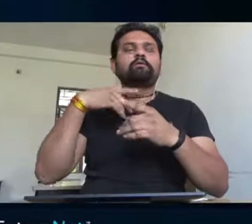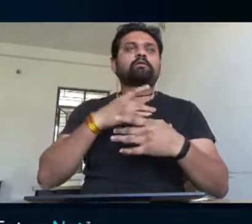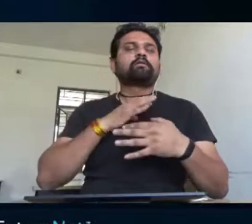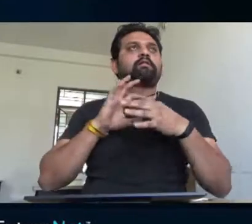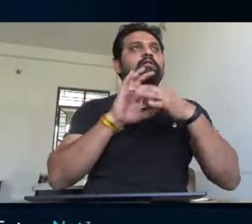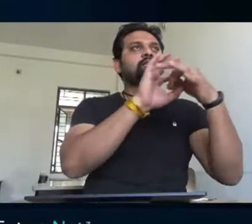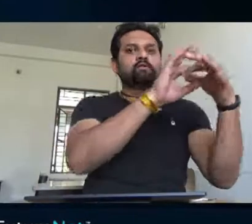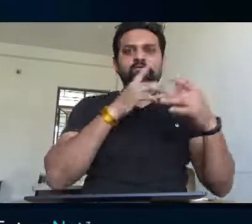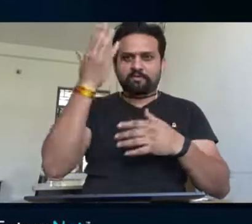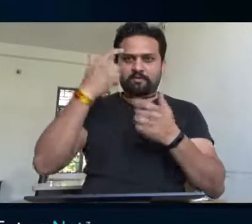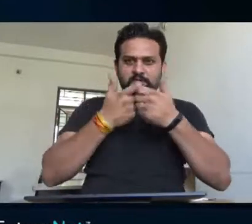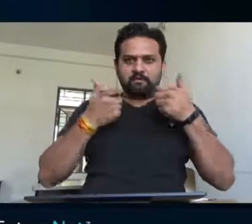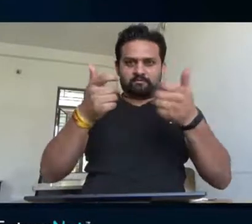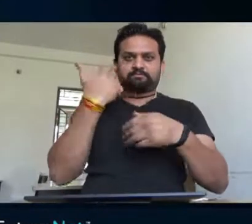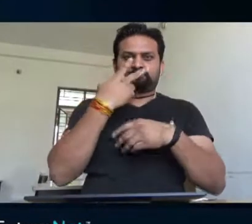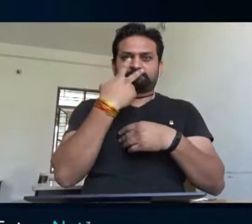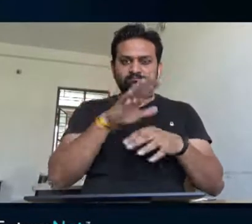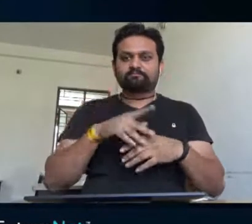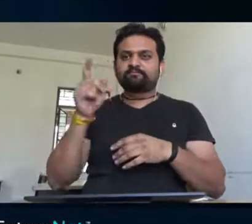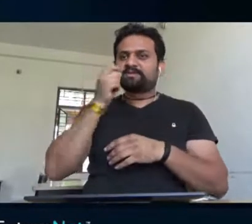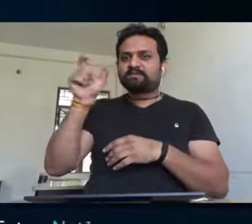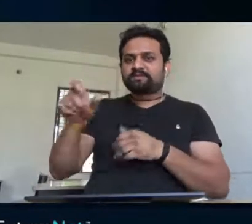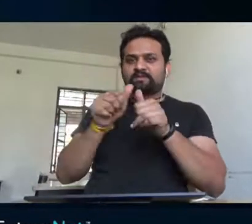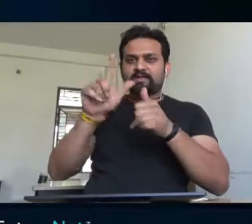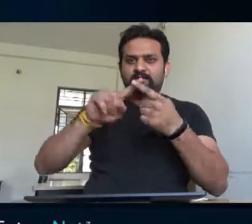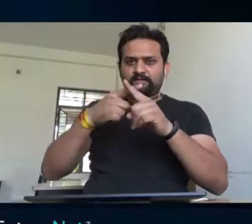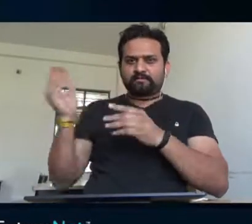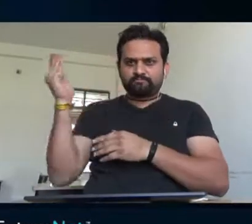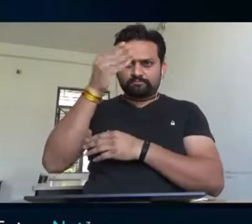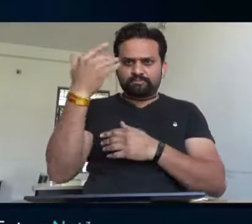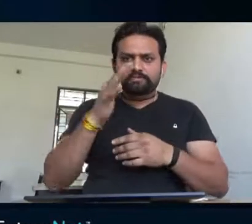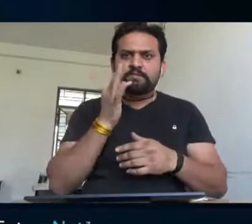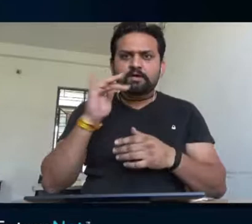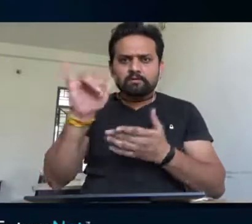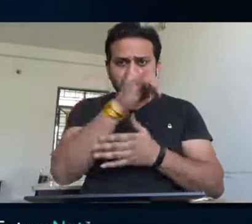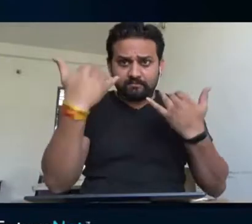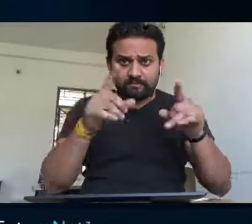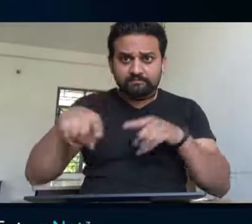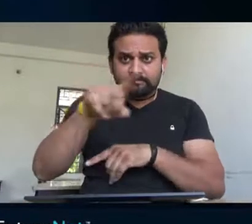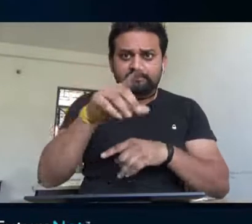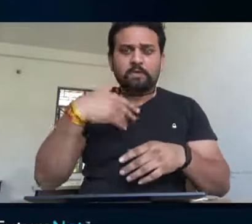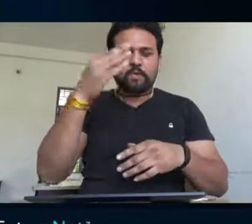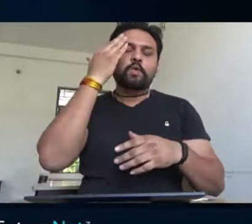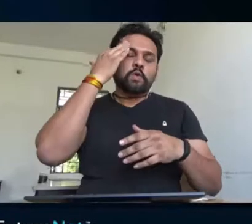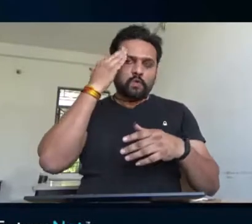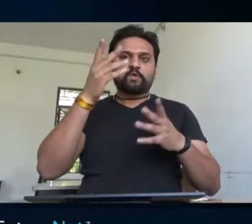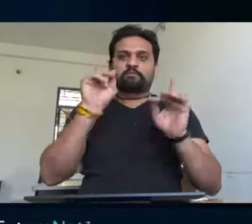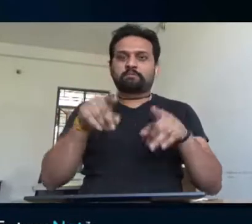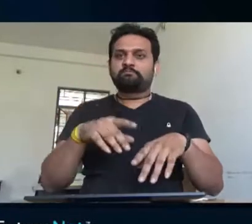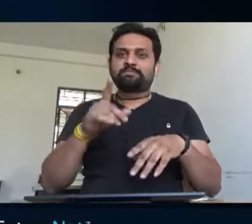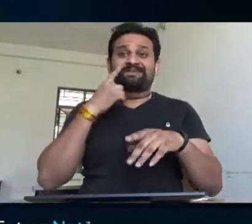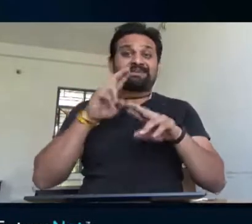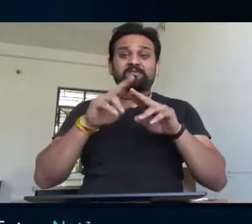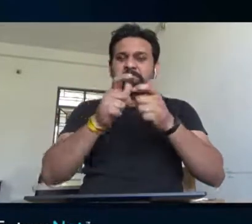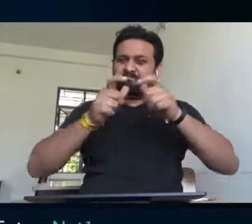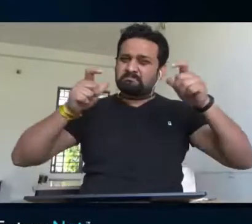for that convention. Alex was there in Macau. Have you been there? Then you know what I mean. Have you been at